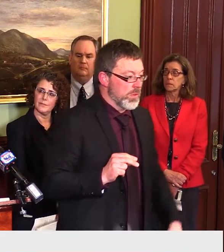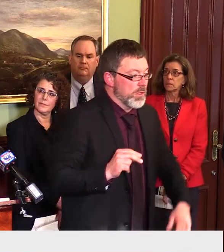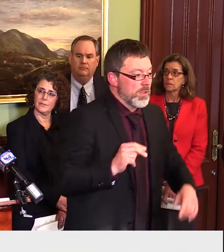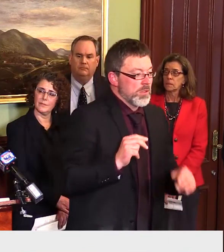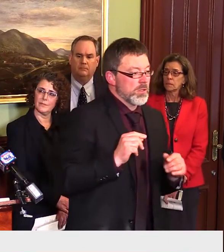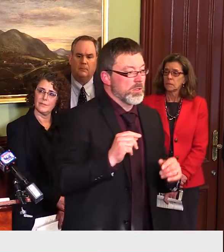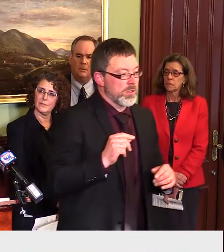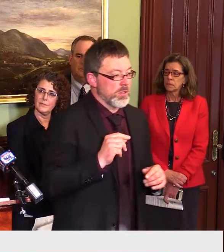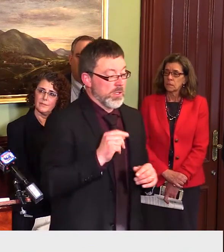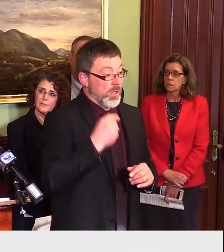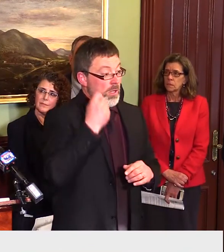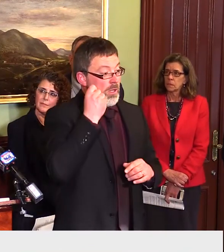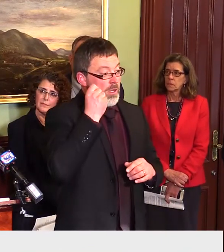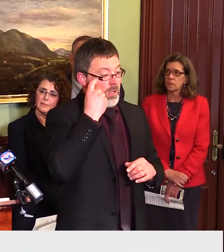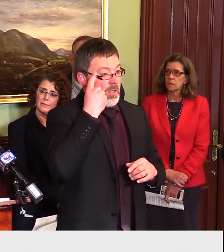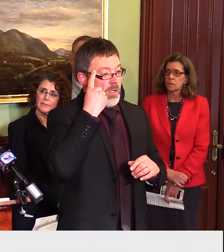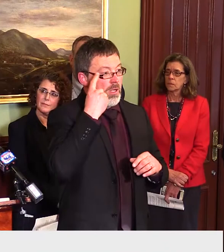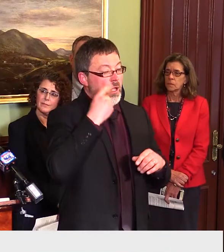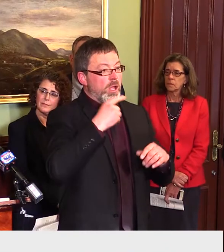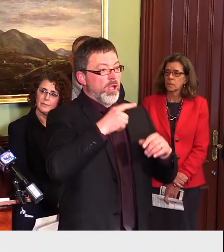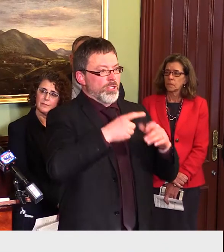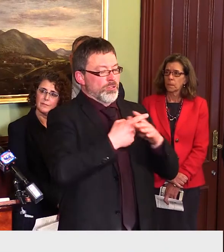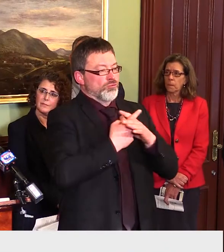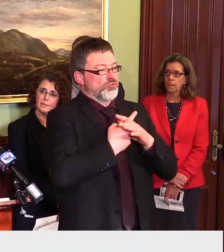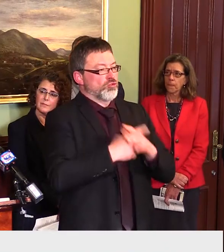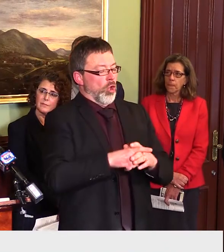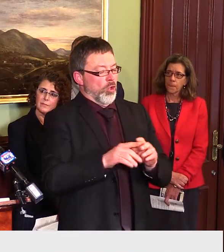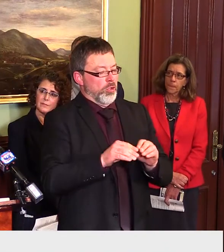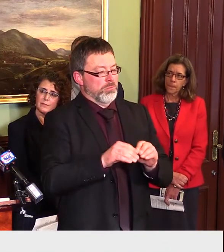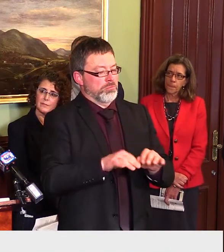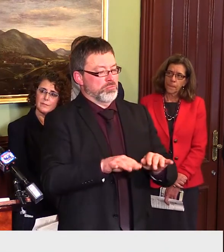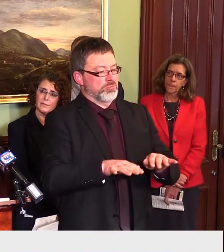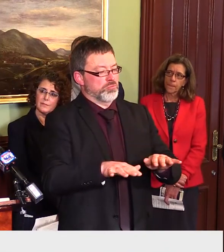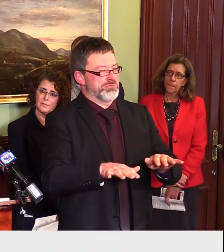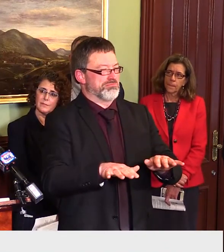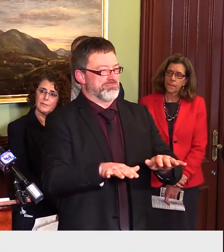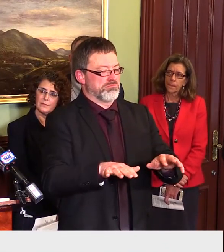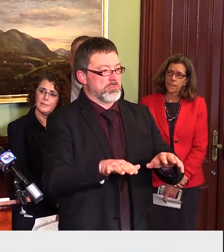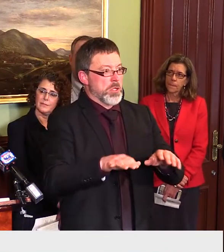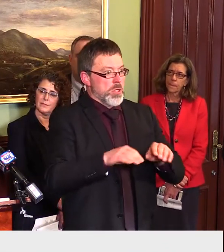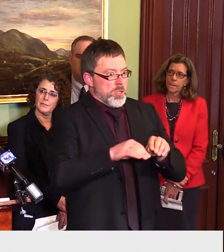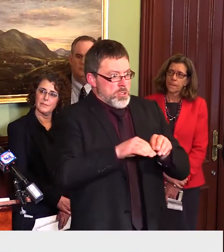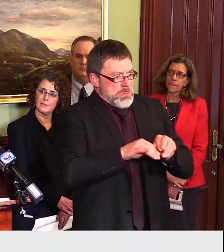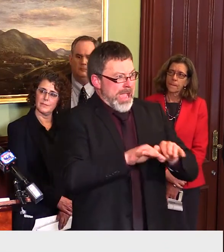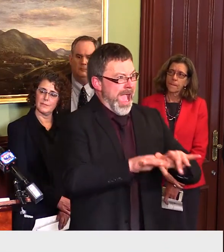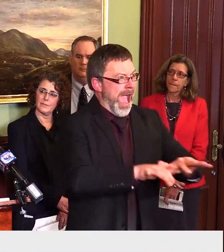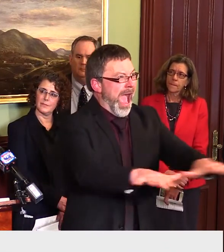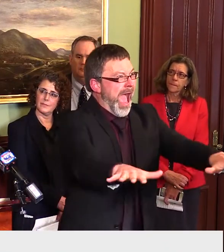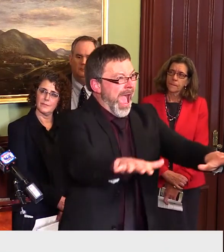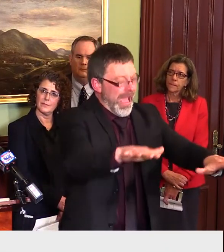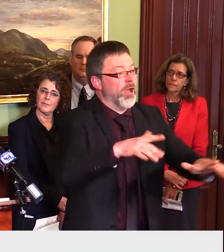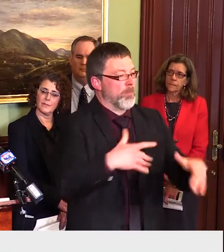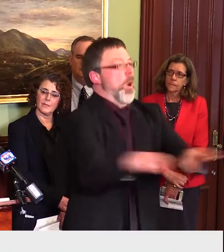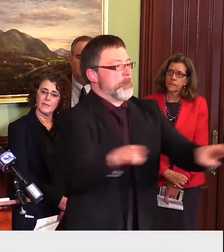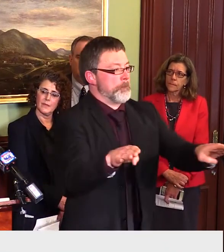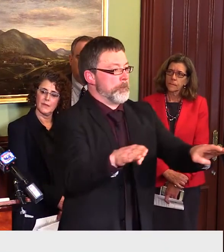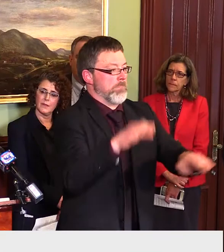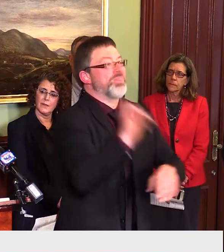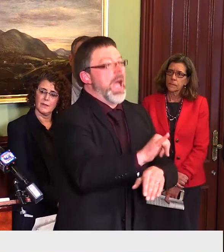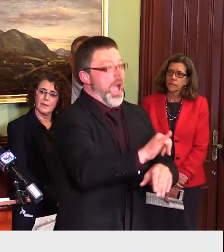occur, and that a longer than two-week closure might be important at that time to be effective.